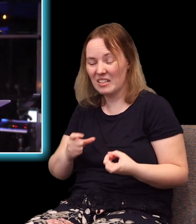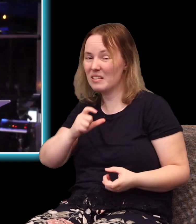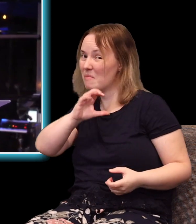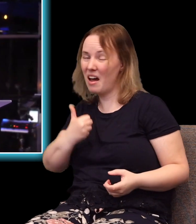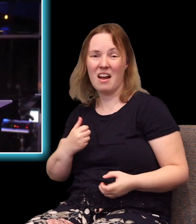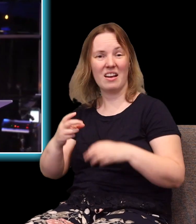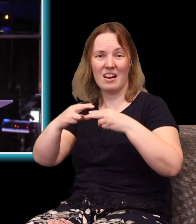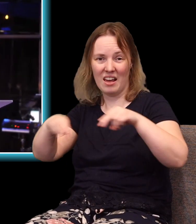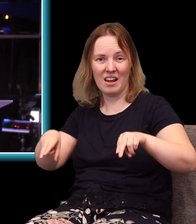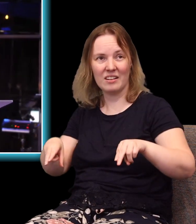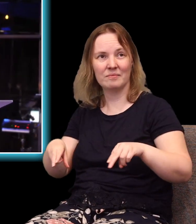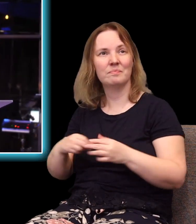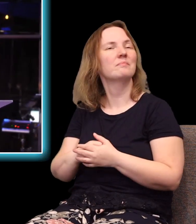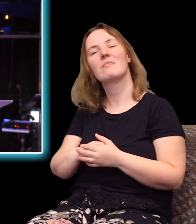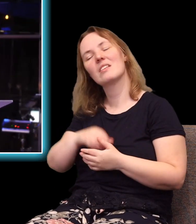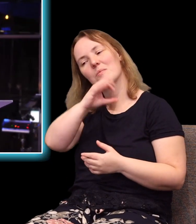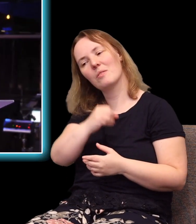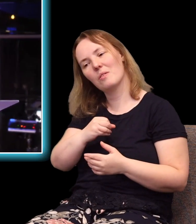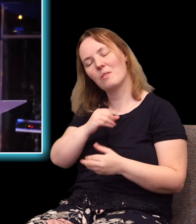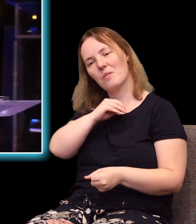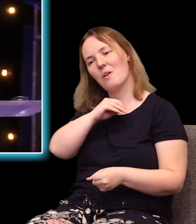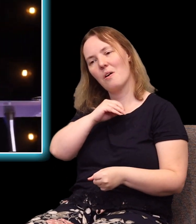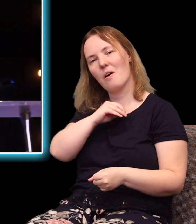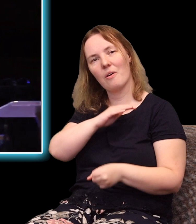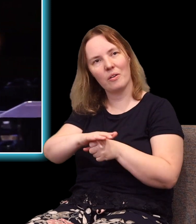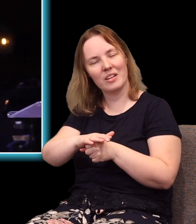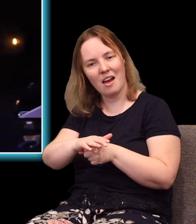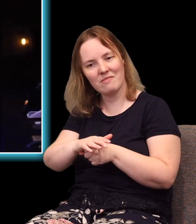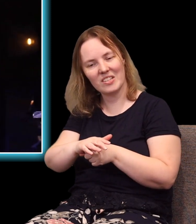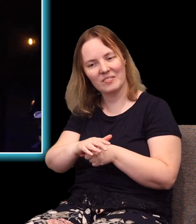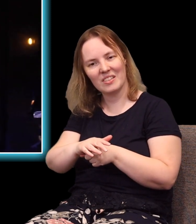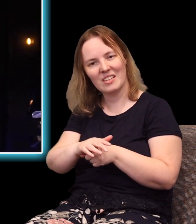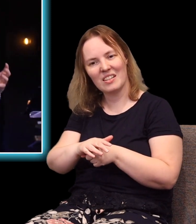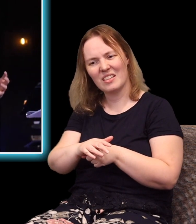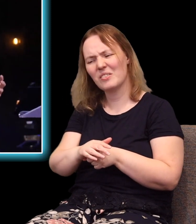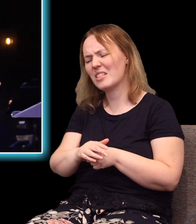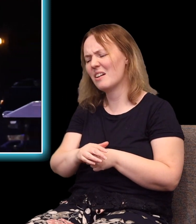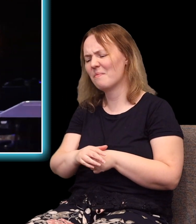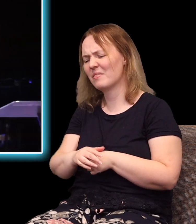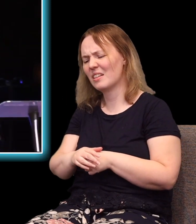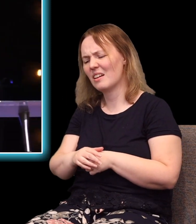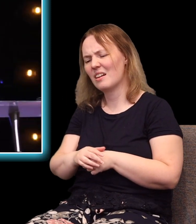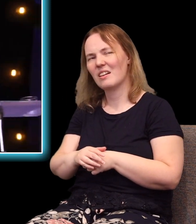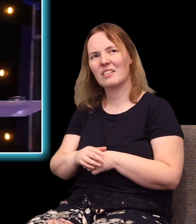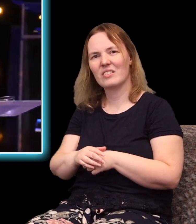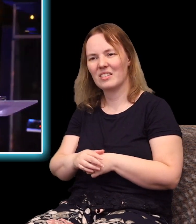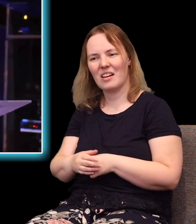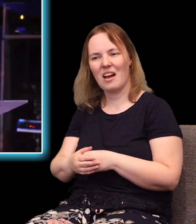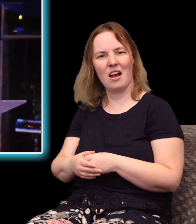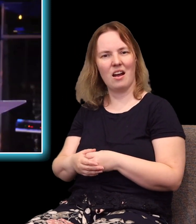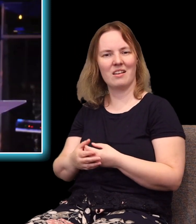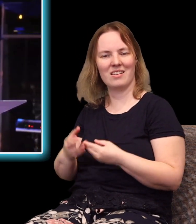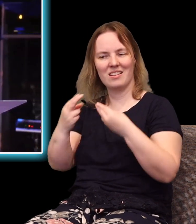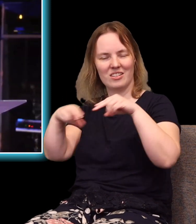because I'm not an egg. I don't know if some of you are old enough. Remember one of the Disney cartoons? I can't remember what it was. Remember that one with the chicken? It kind of punches